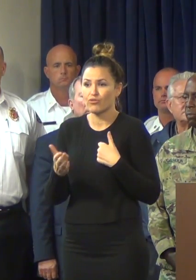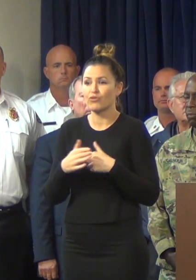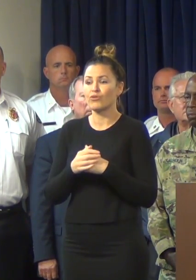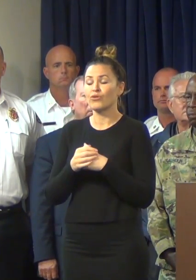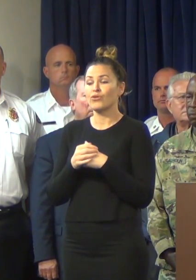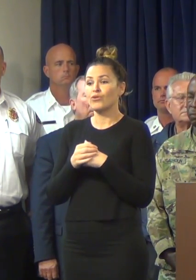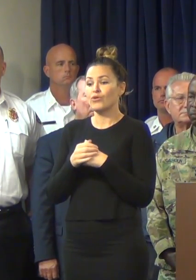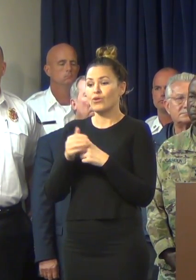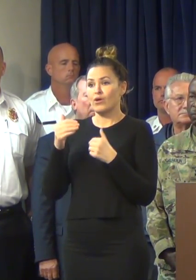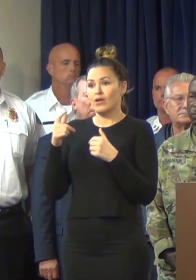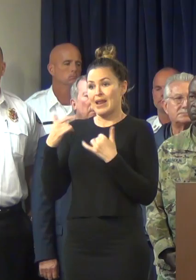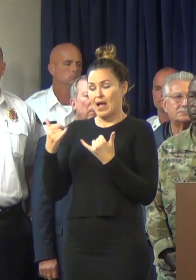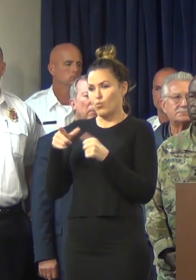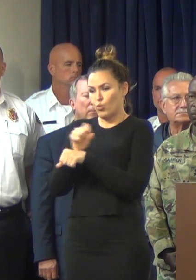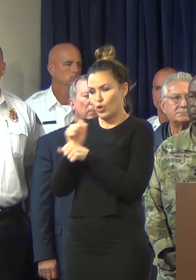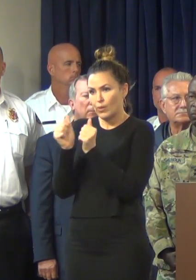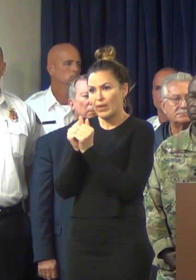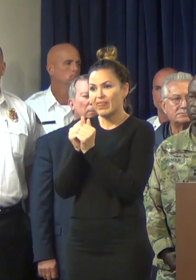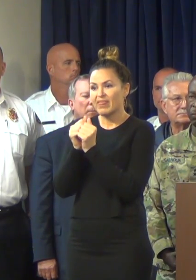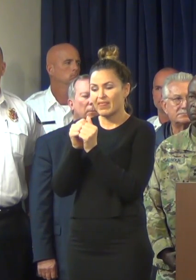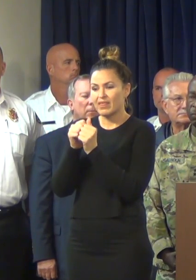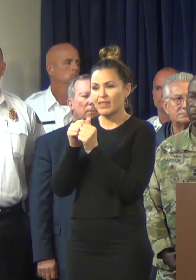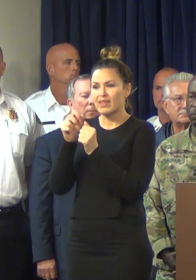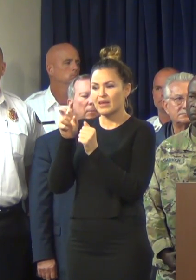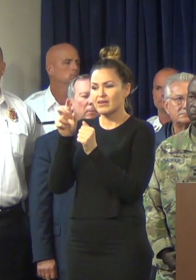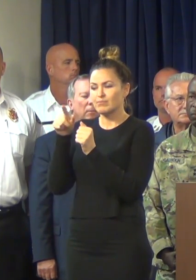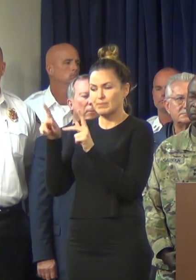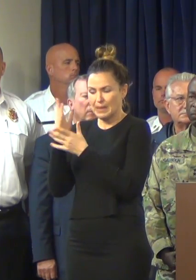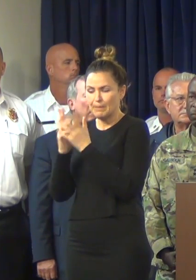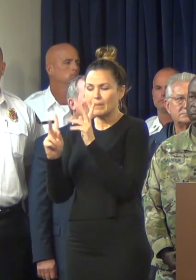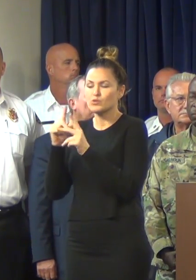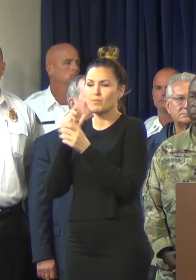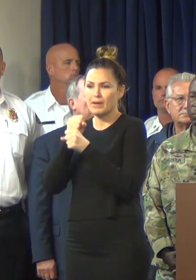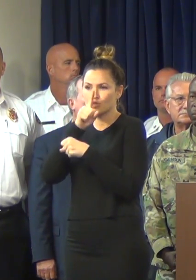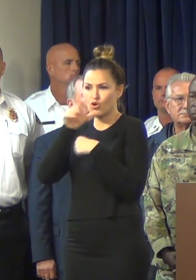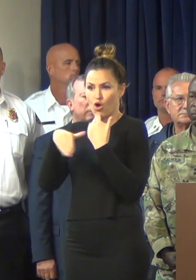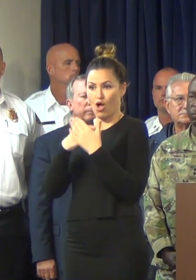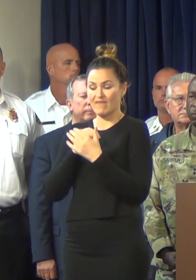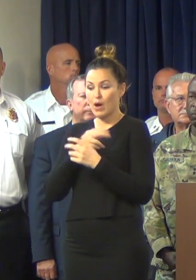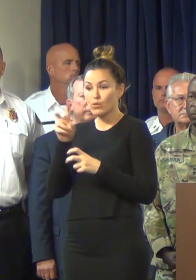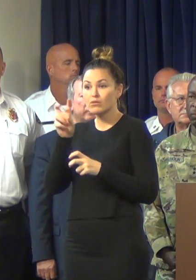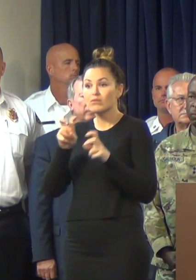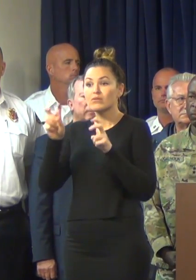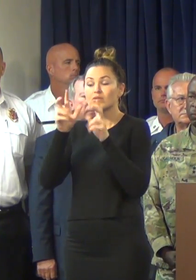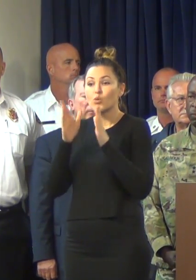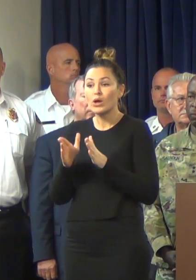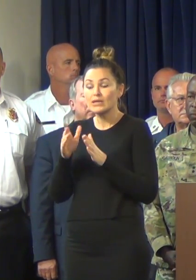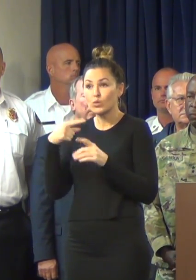with tourists to make sure, and local tourism officials to make sure all of our tourists know what they should do.